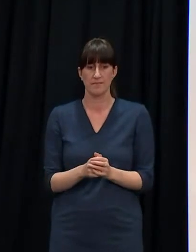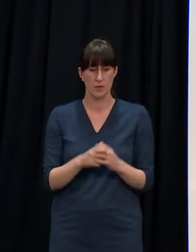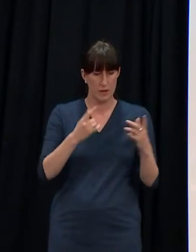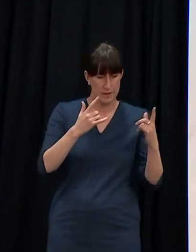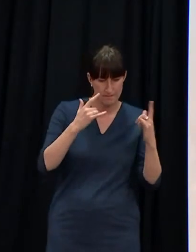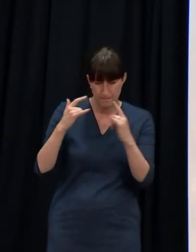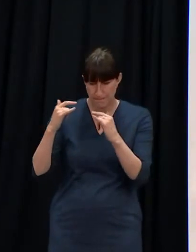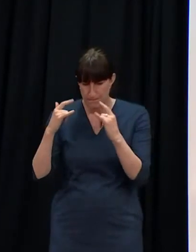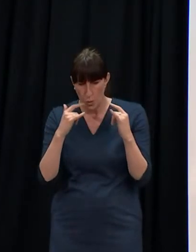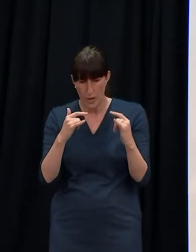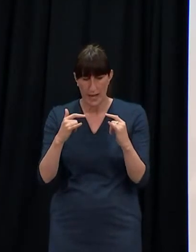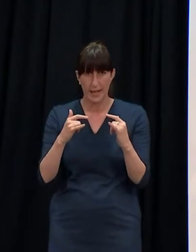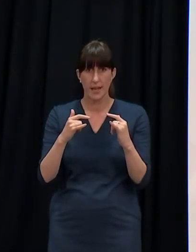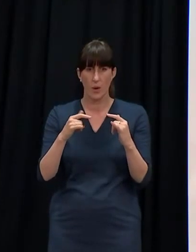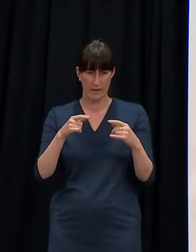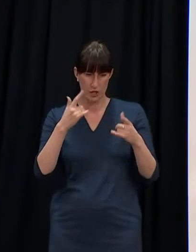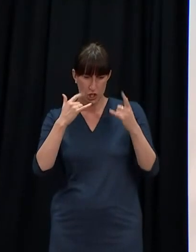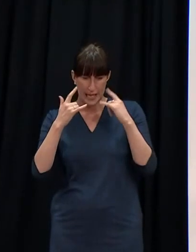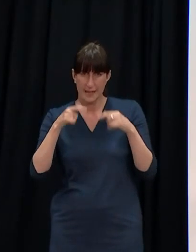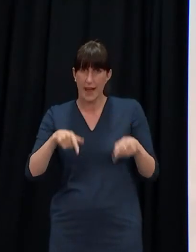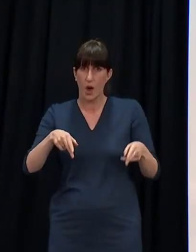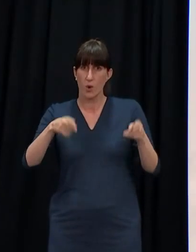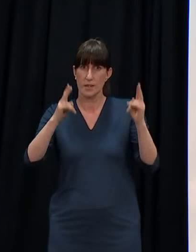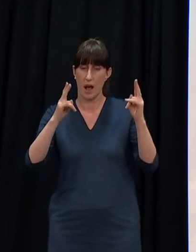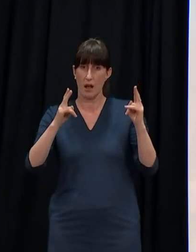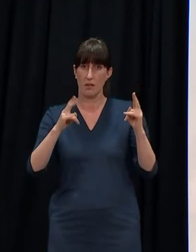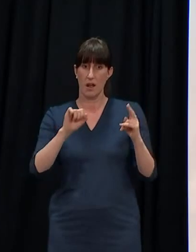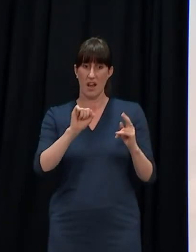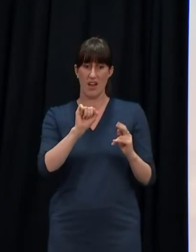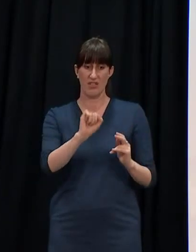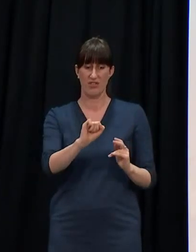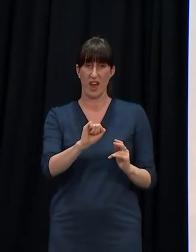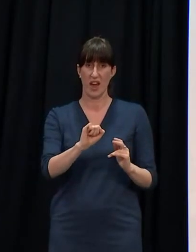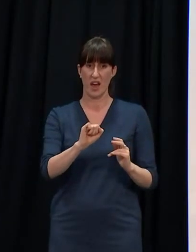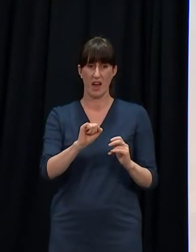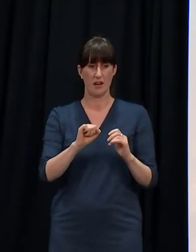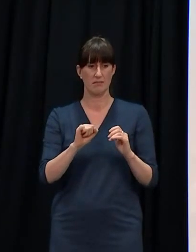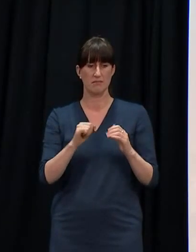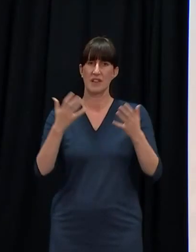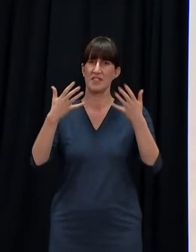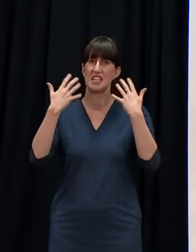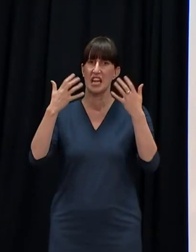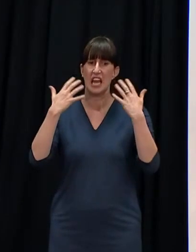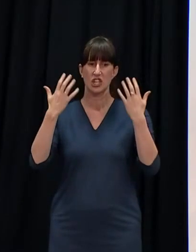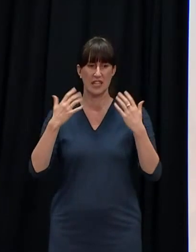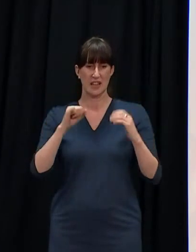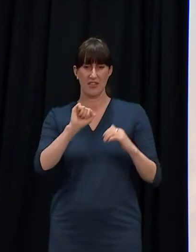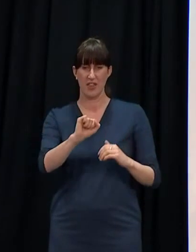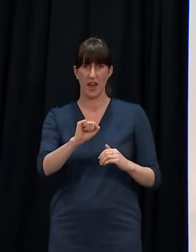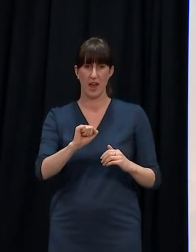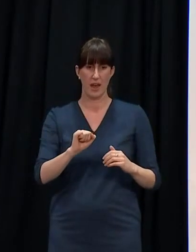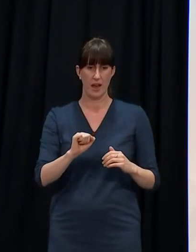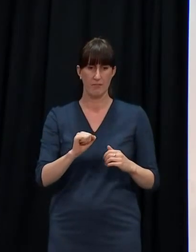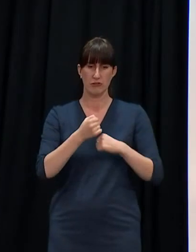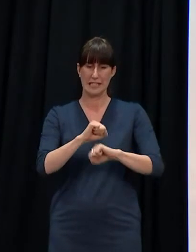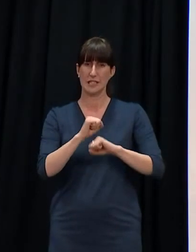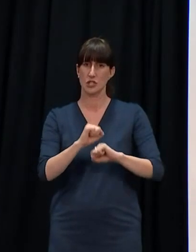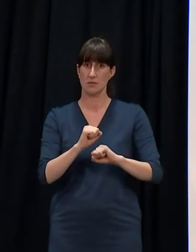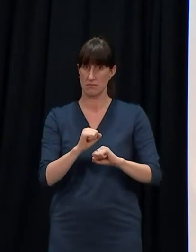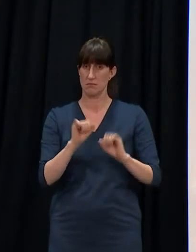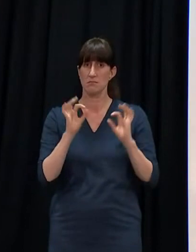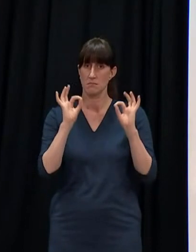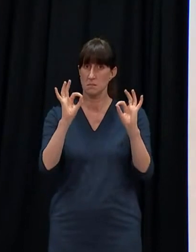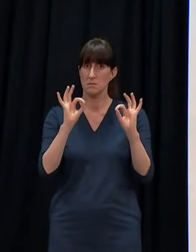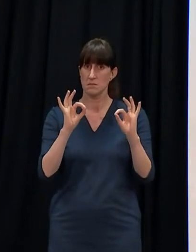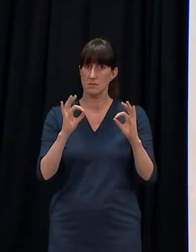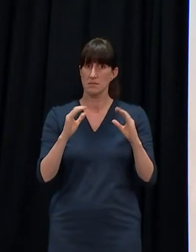relevant infection prevention and control standards. Modelling by engineers put the risk of infection to the public if an